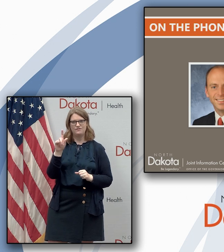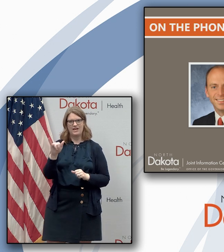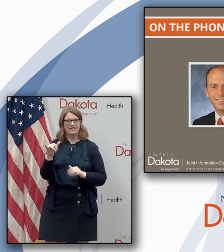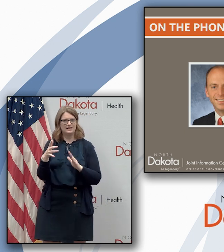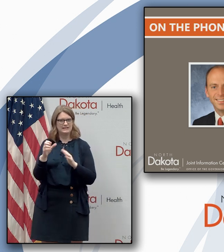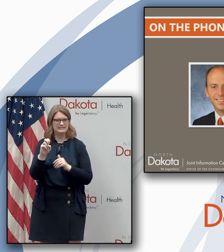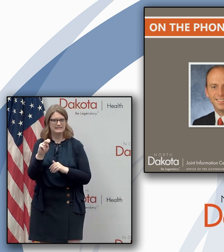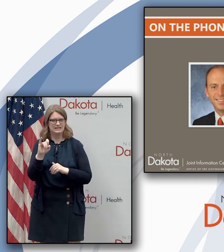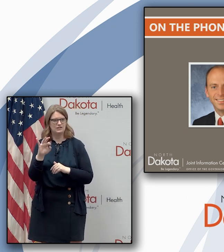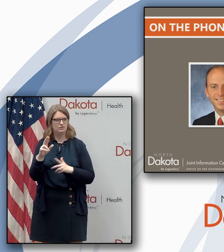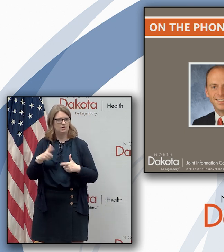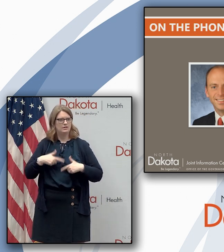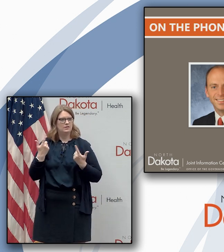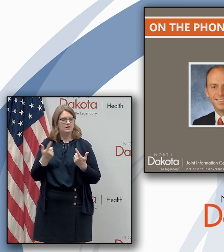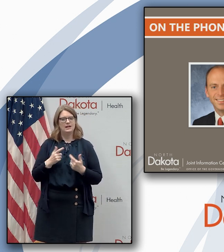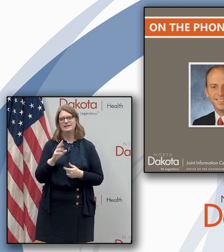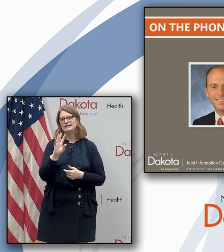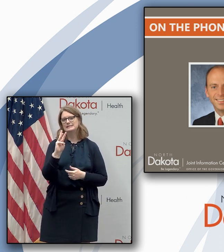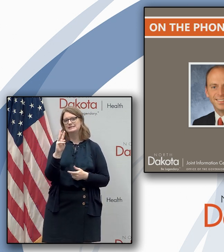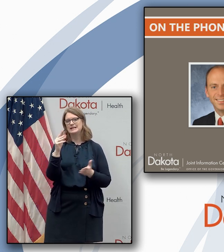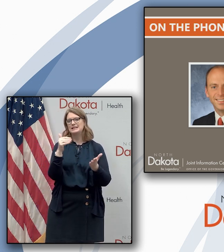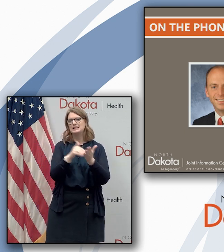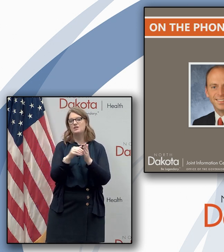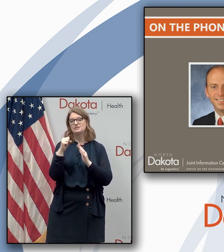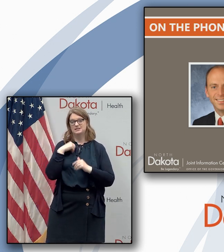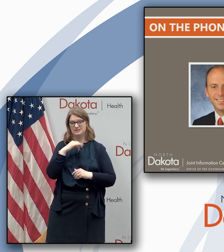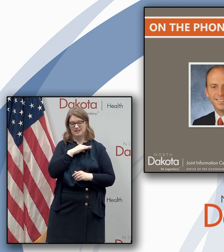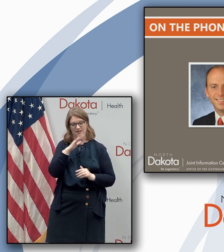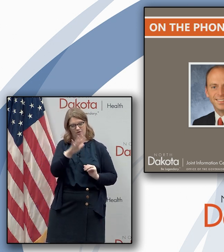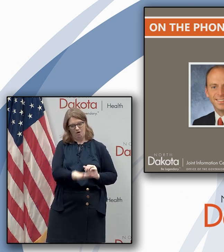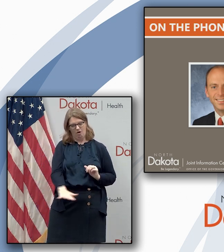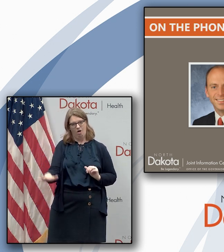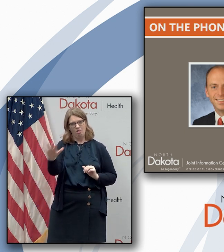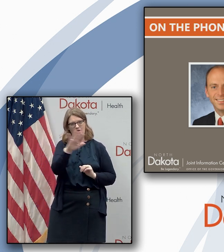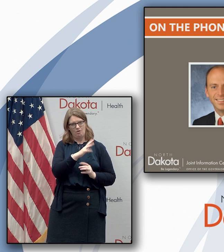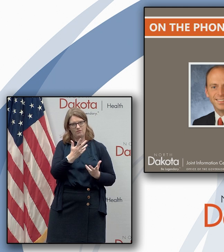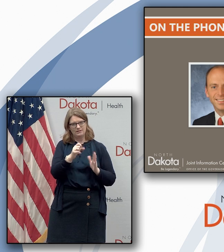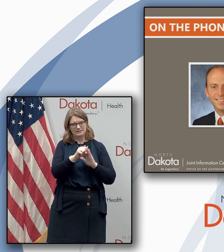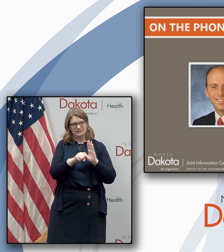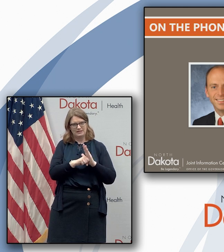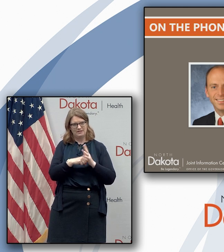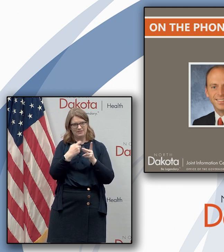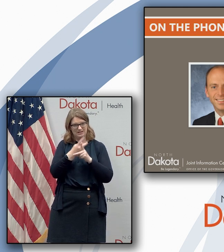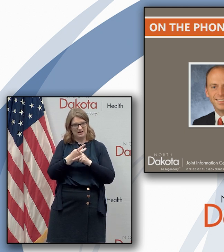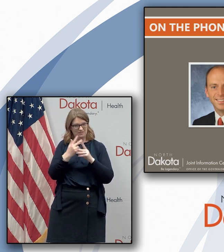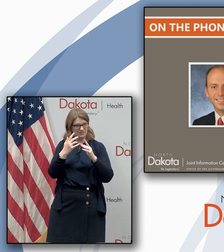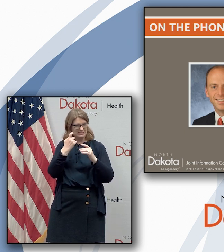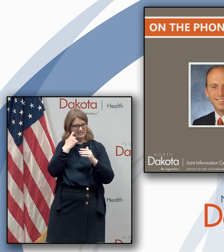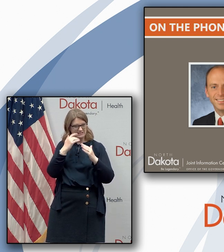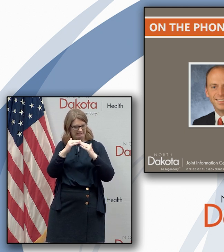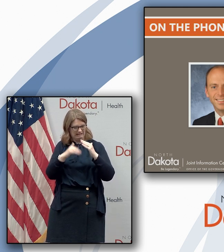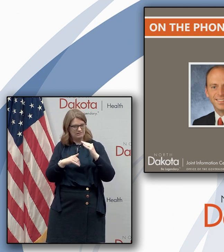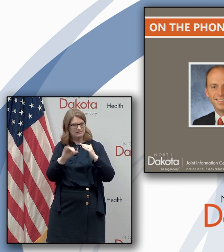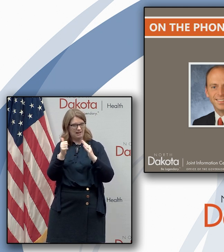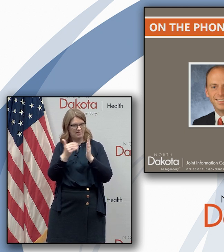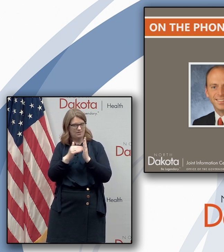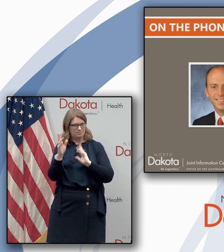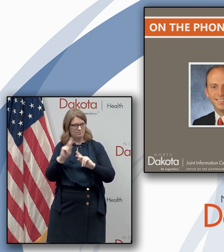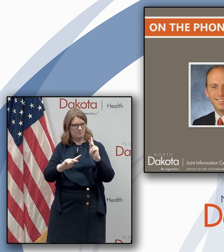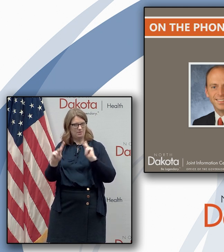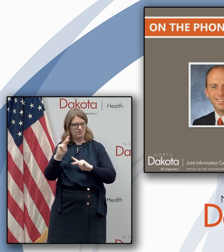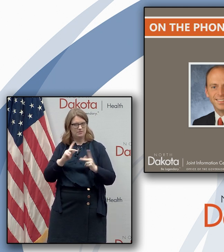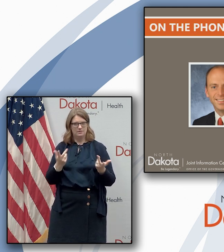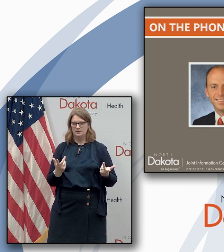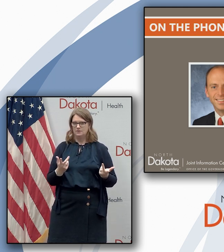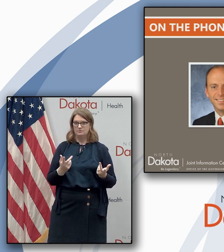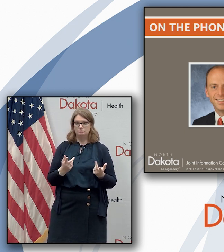the 16,000 staff across our state who are caring for just under 10,000 individuals today. They've